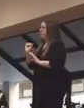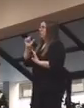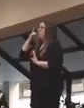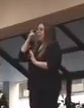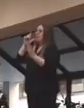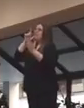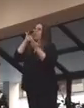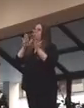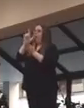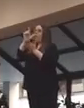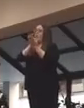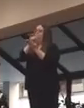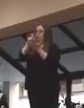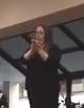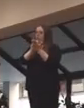DSPS.